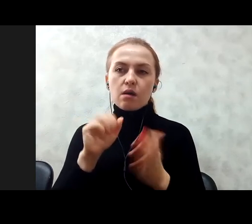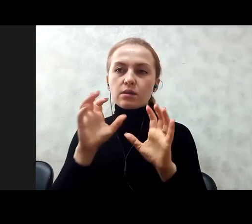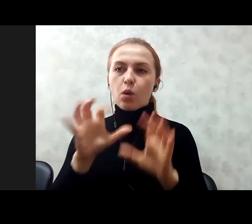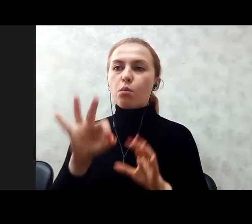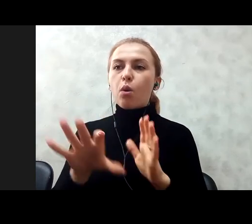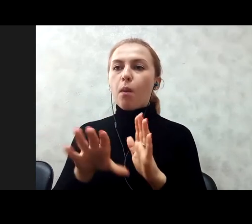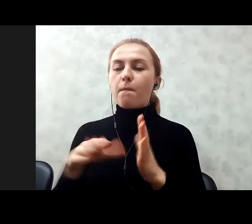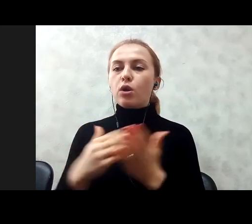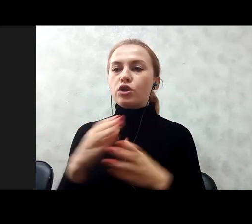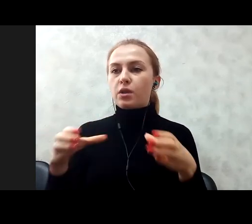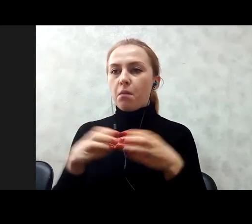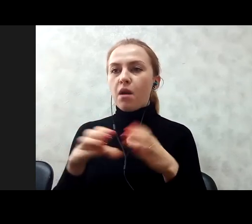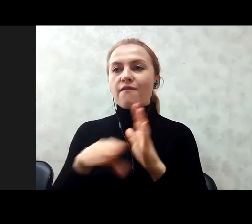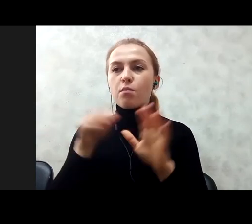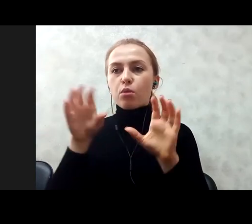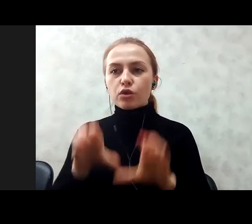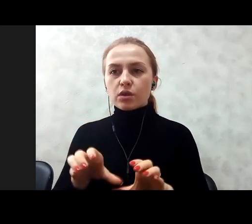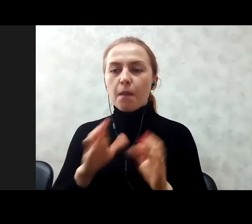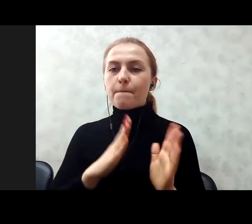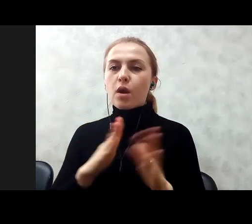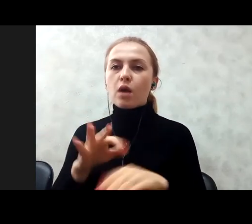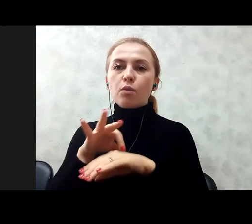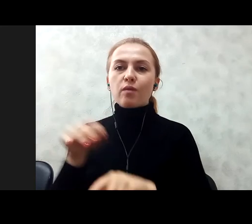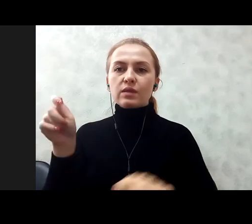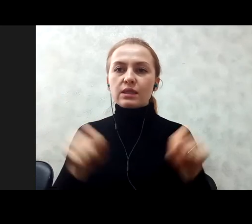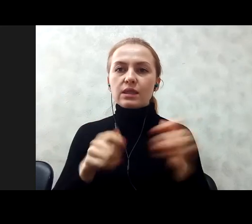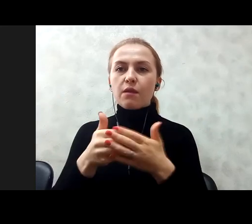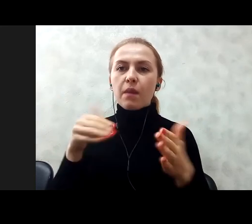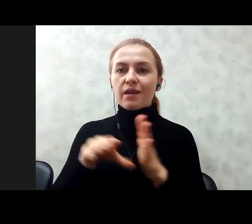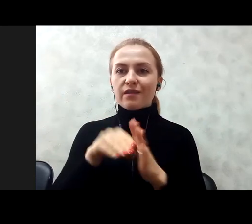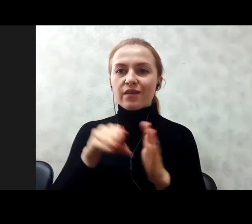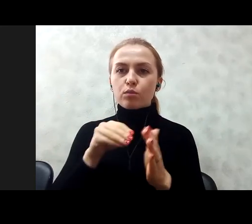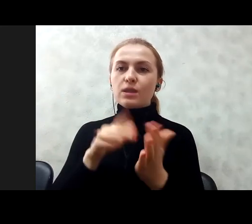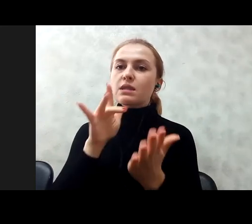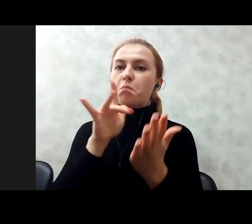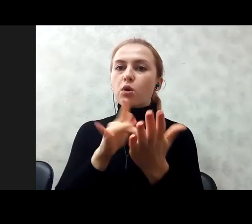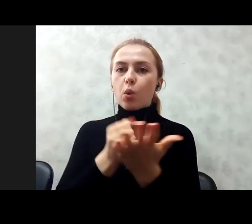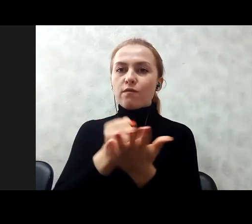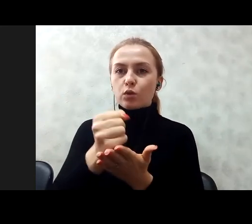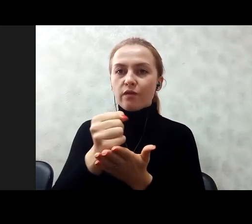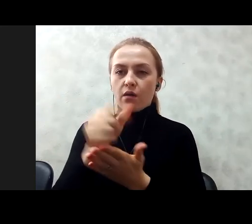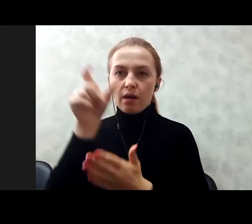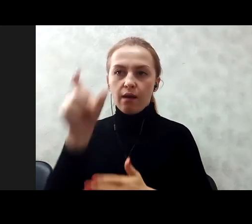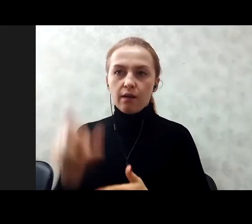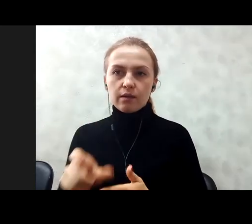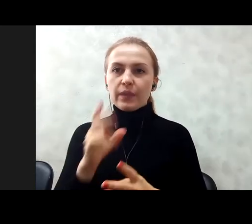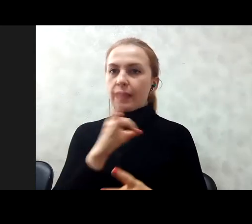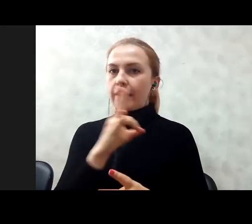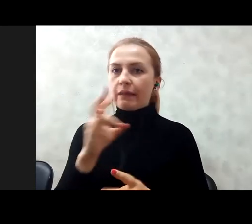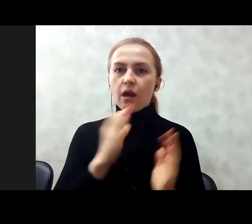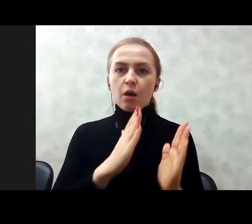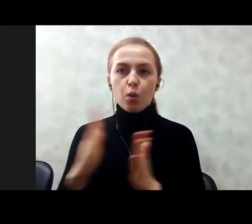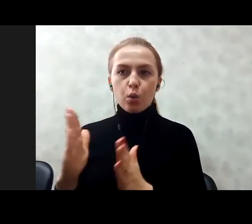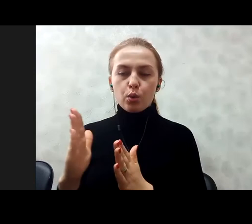the stage of parliamentary election. Presently, this draft procedure